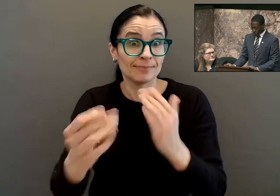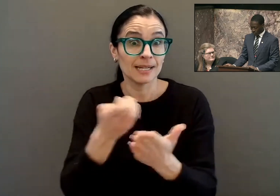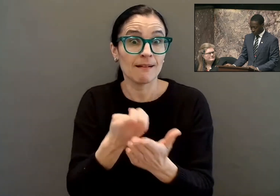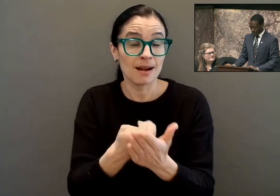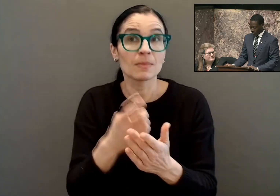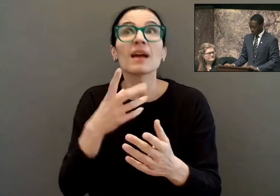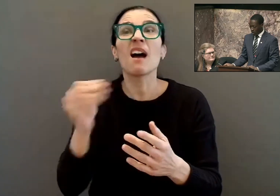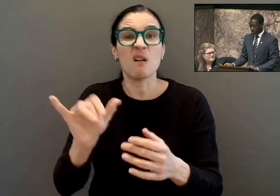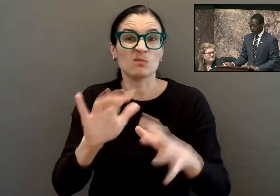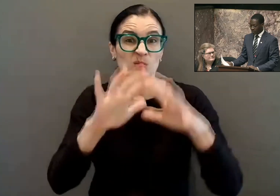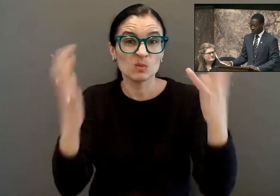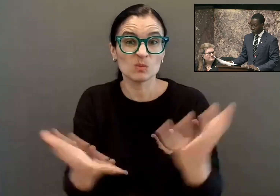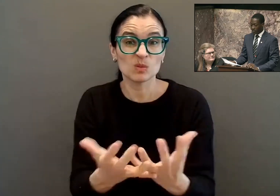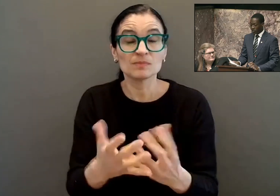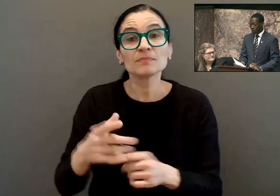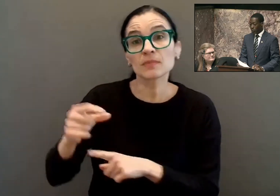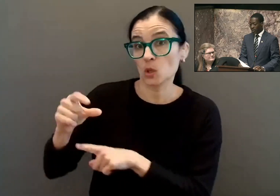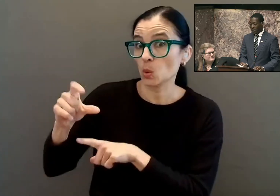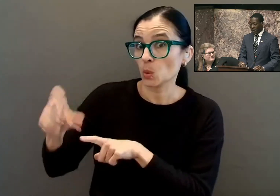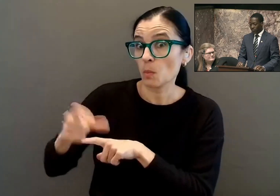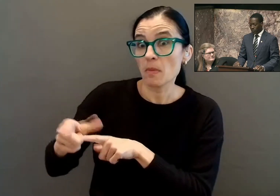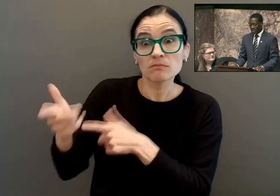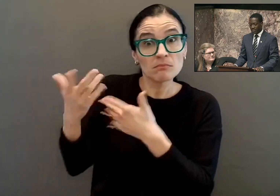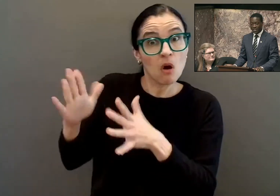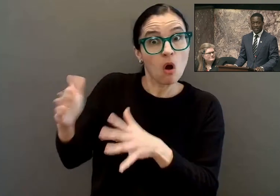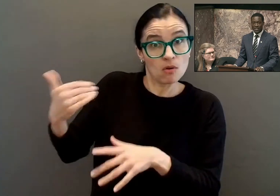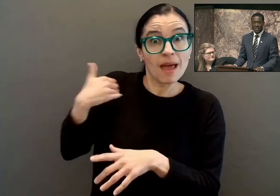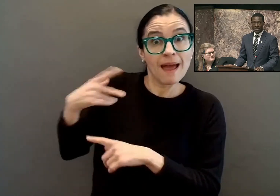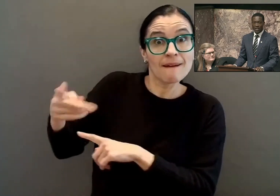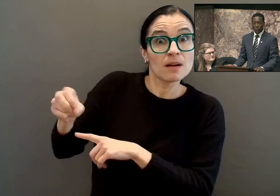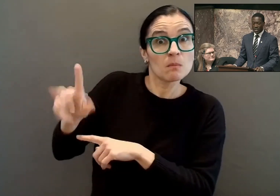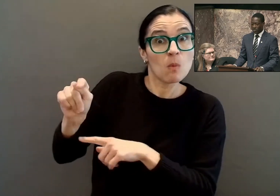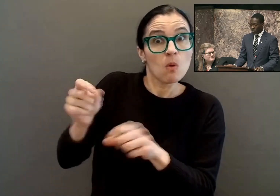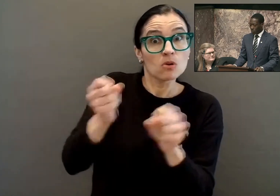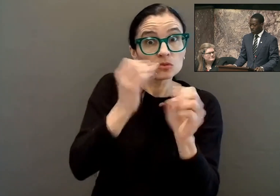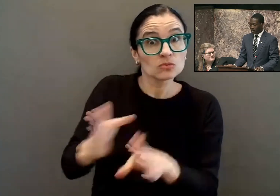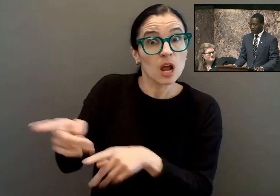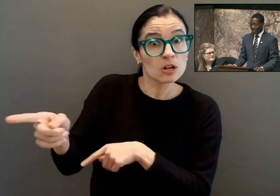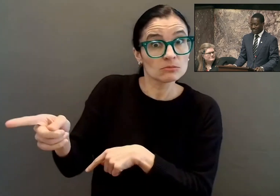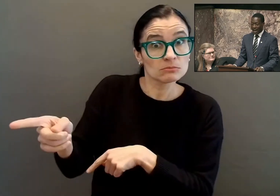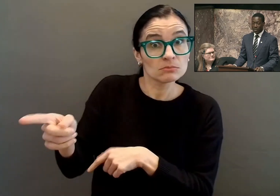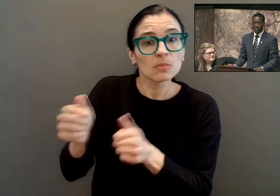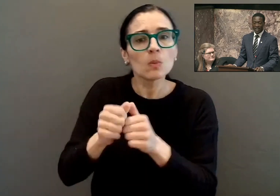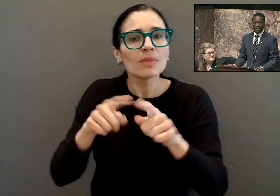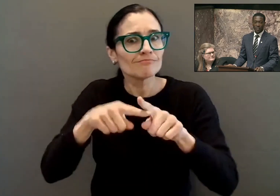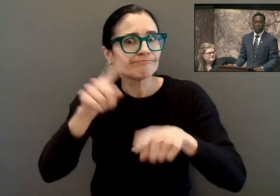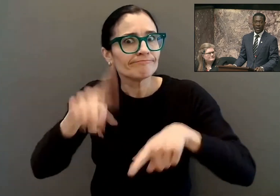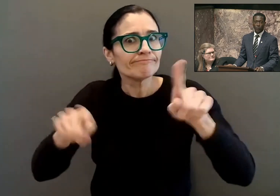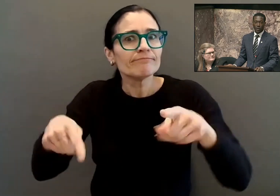that diversifies their markets. So if BC is the gateway to the world, let's